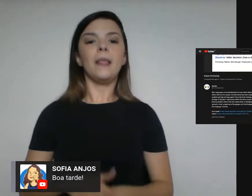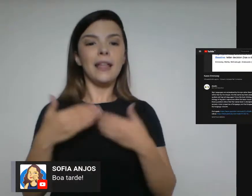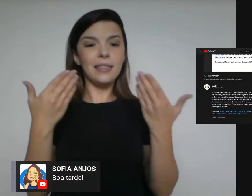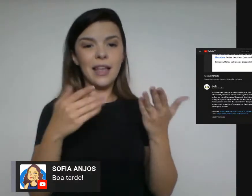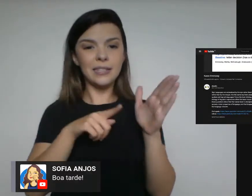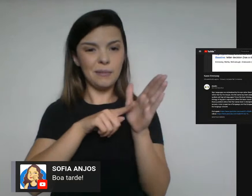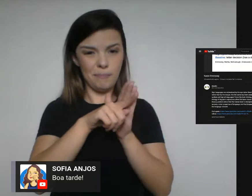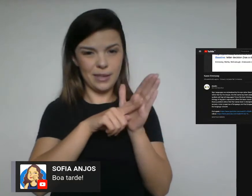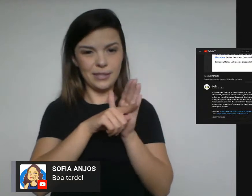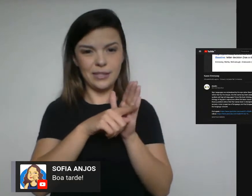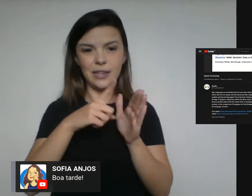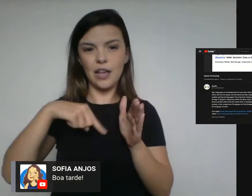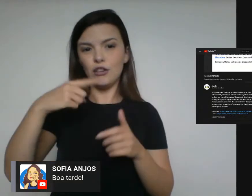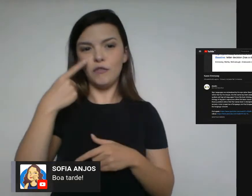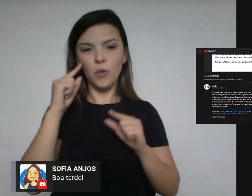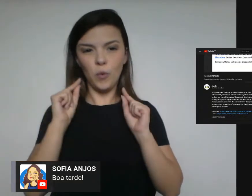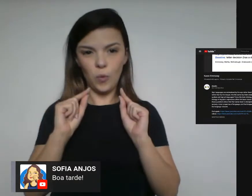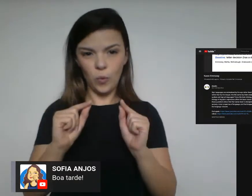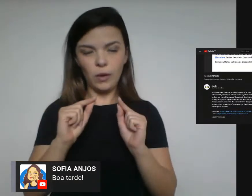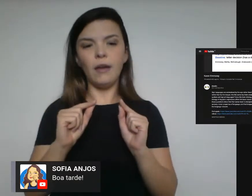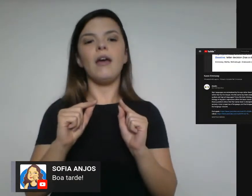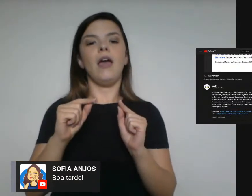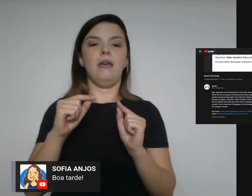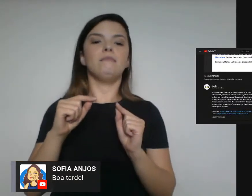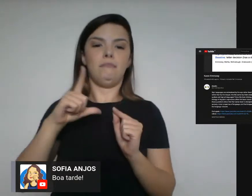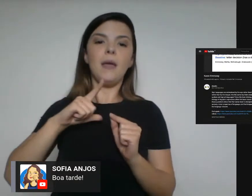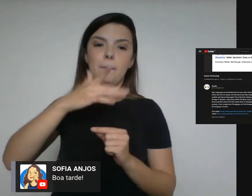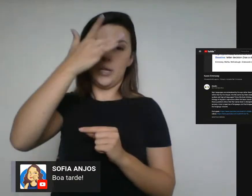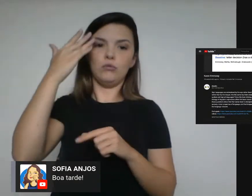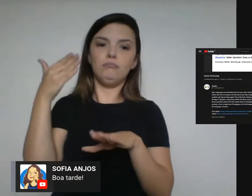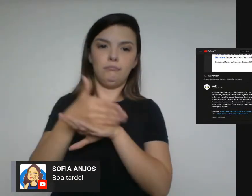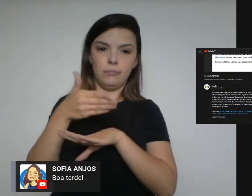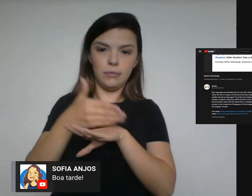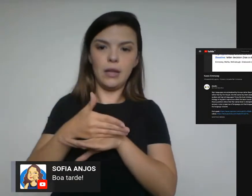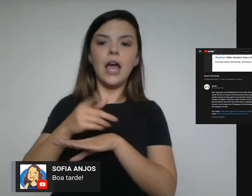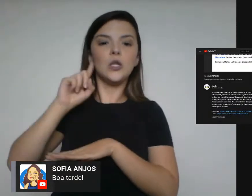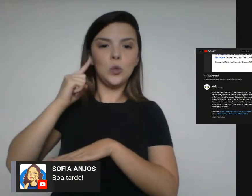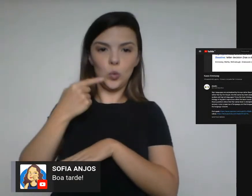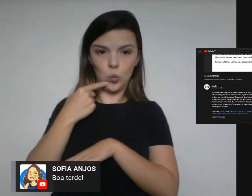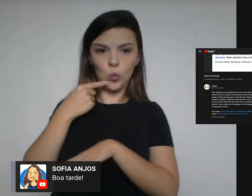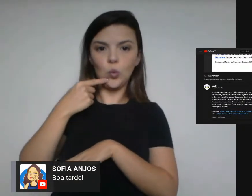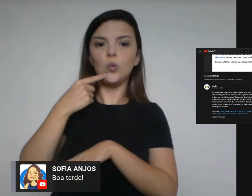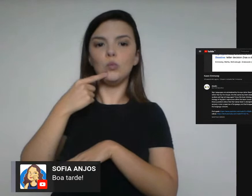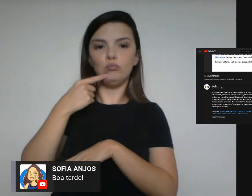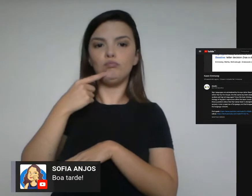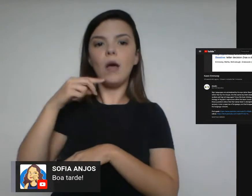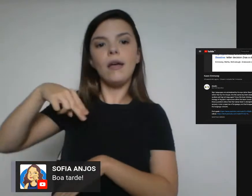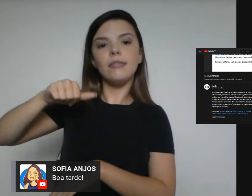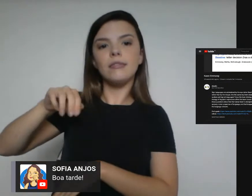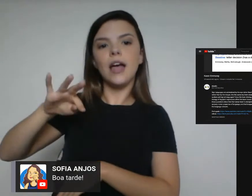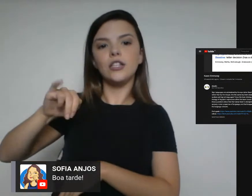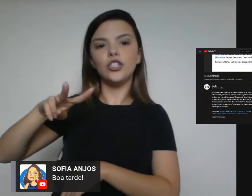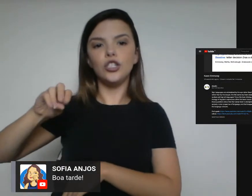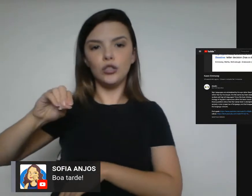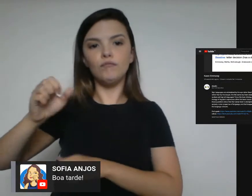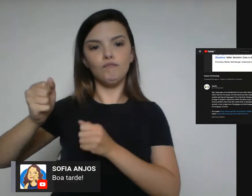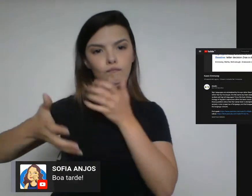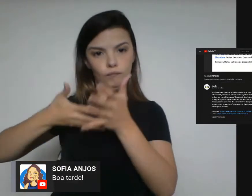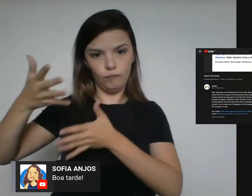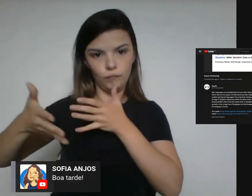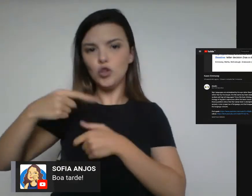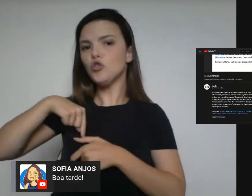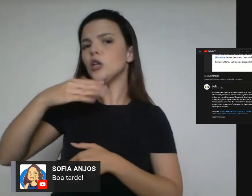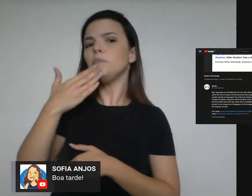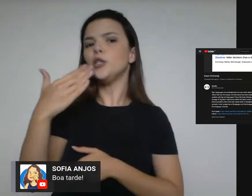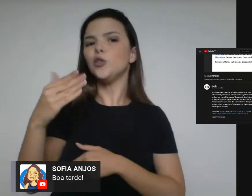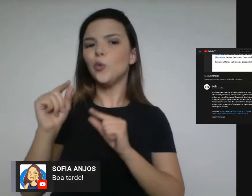what signers, this was with deaf native signers in a separate study. And what we asked them to do was